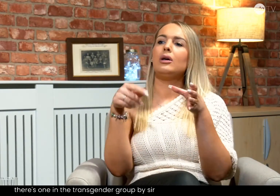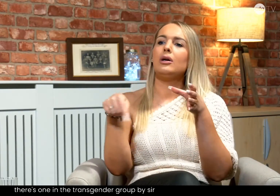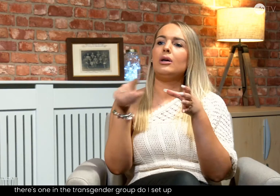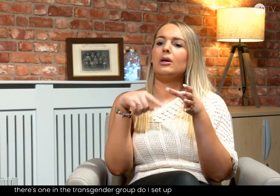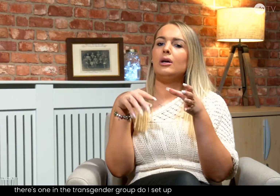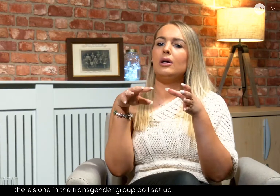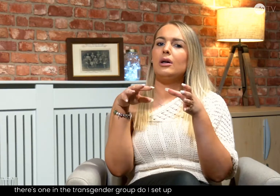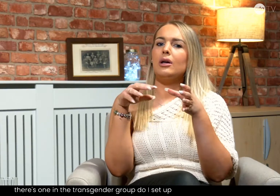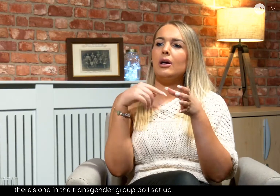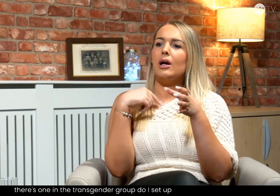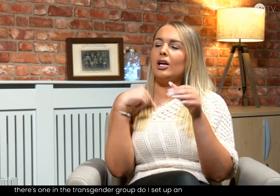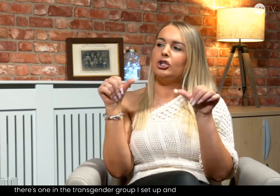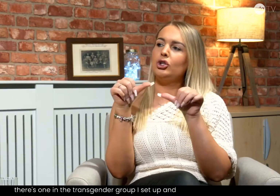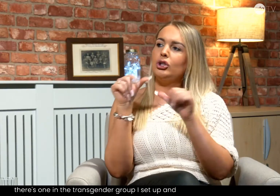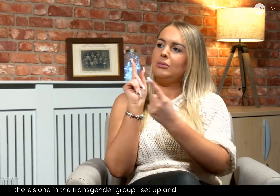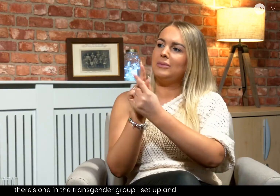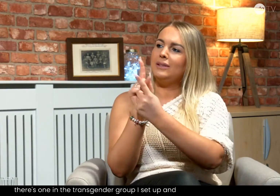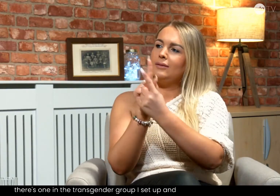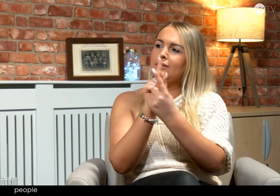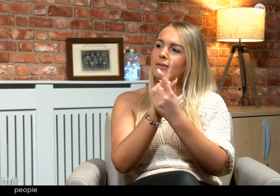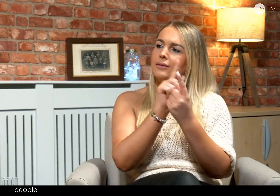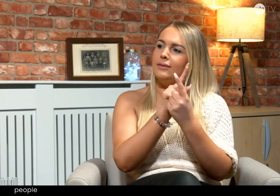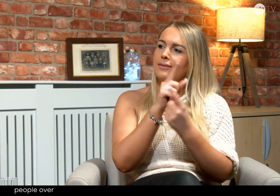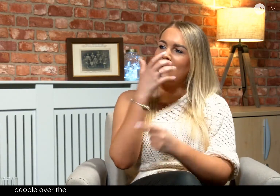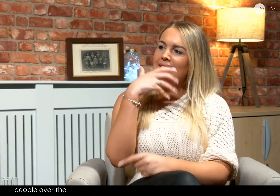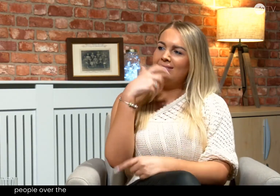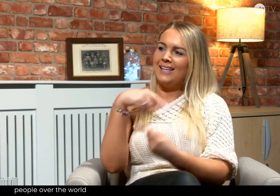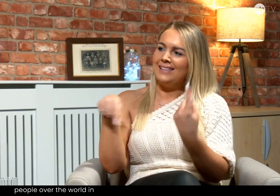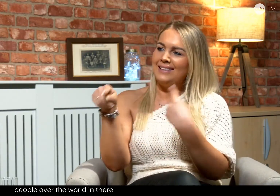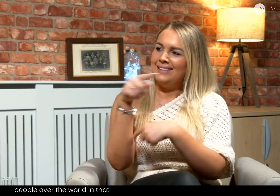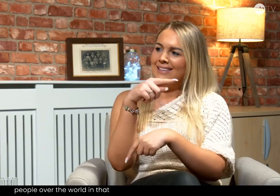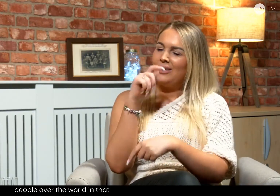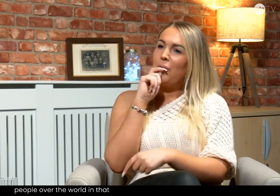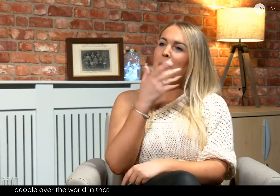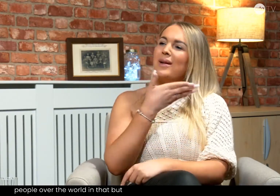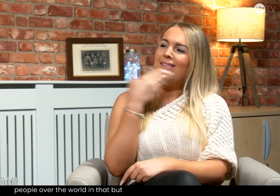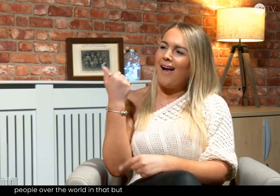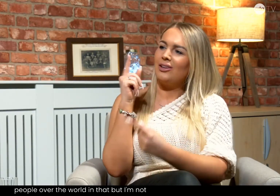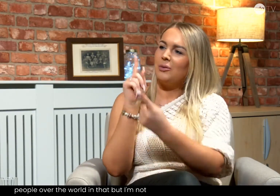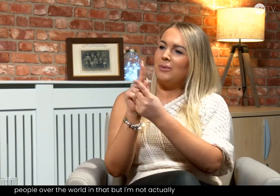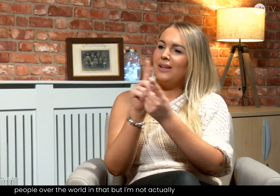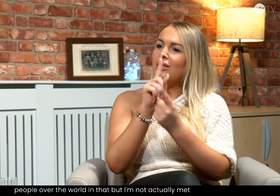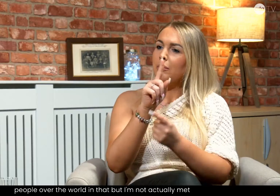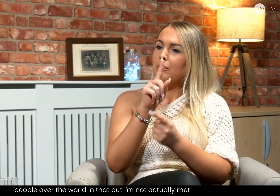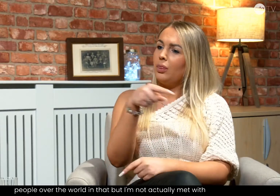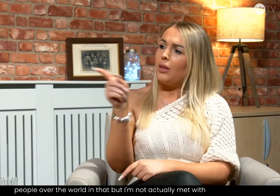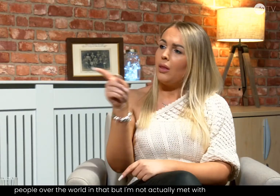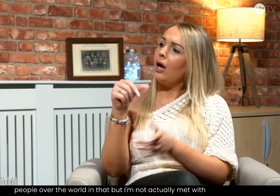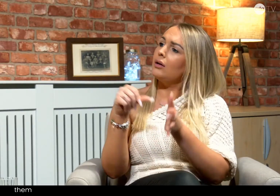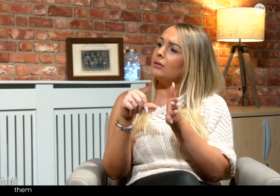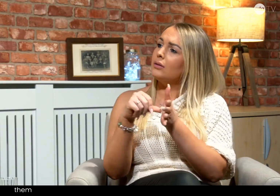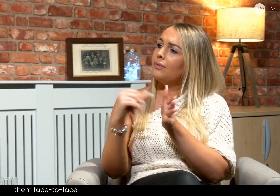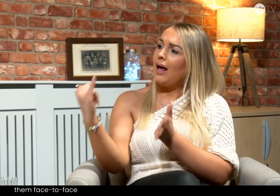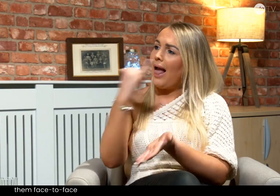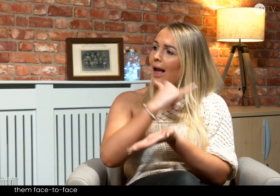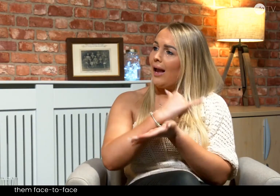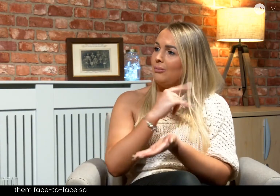know, there's people all over the world in that, but I've not actually met with them face to face. So it would be lovely to meet some of them